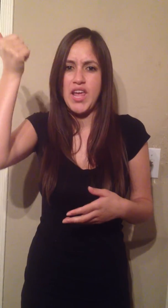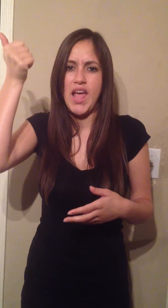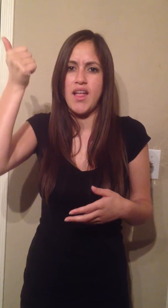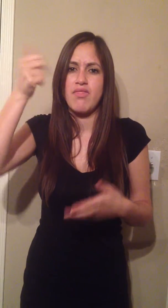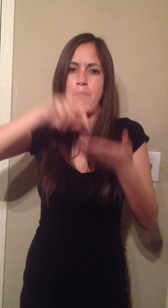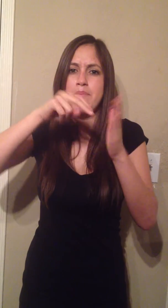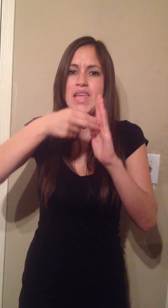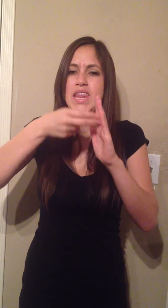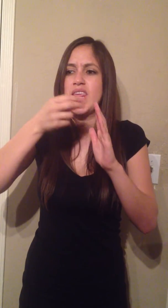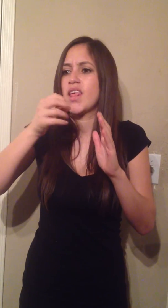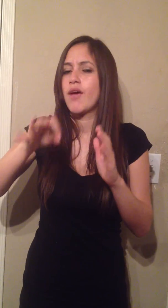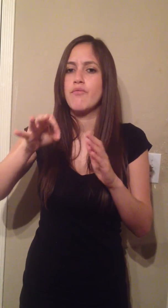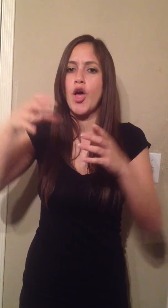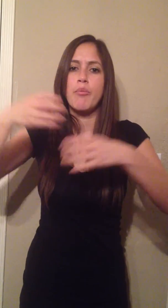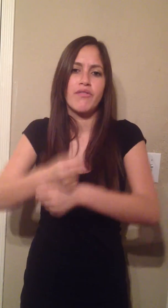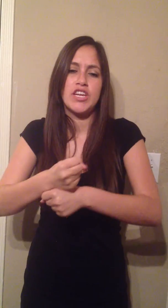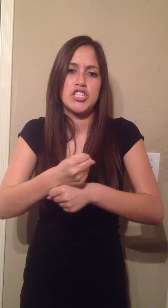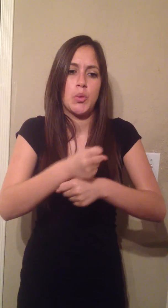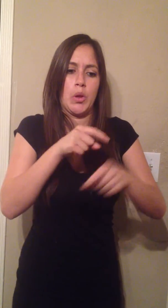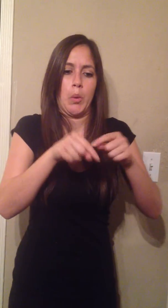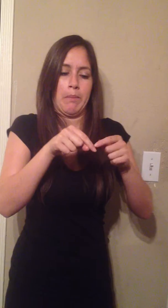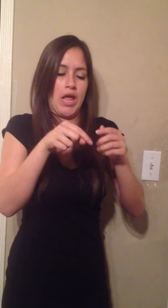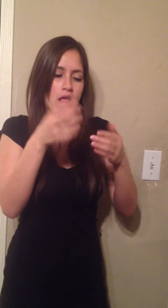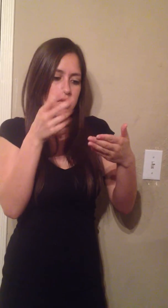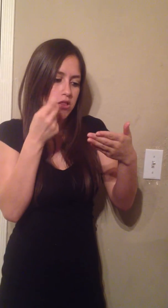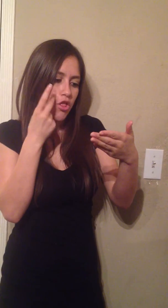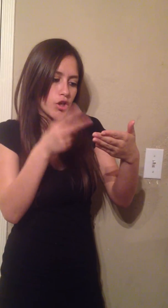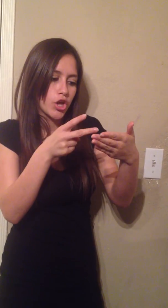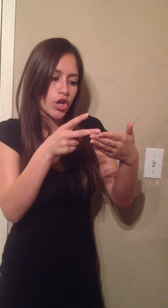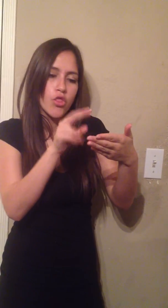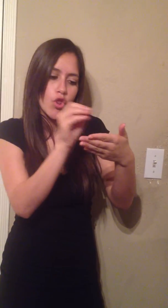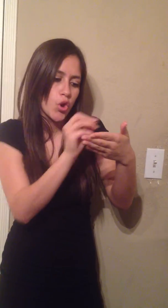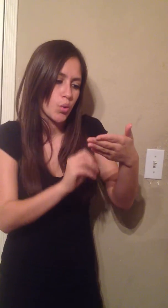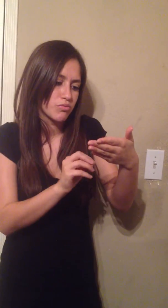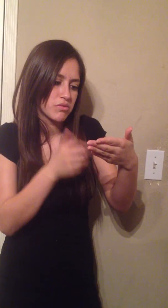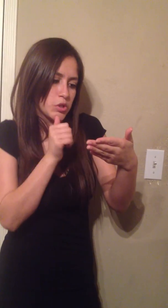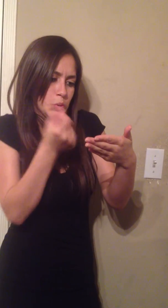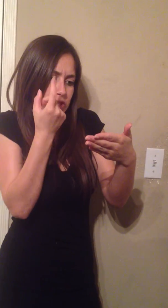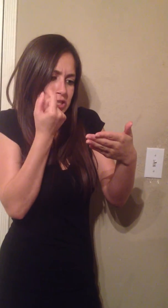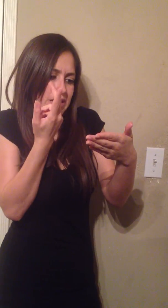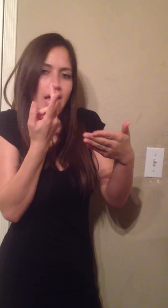of, and then when they go back to their notes, they don't even understand them. So that's a problem, okay? But I have something in mind for you, so let me show you